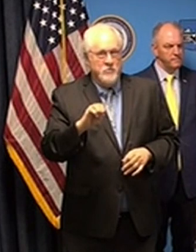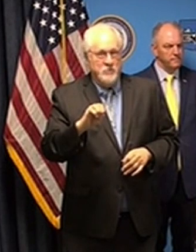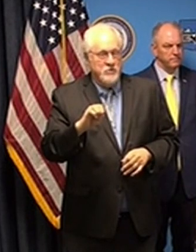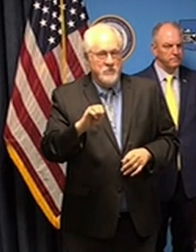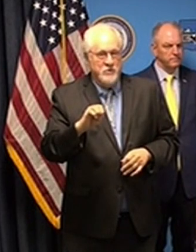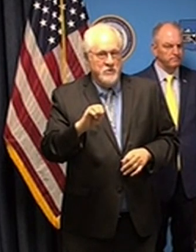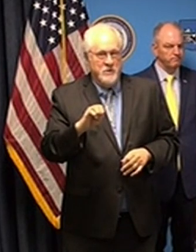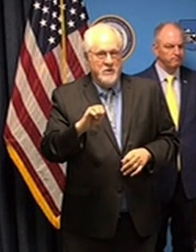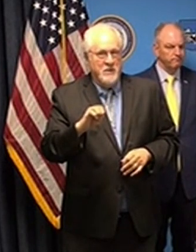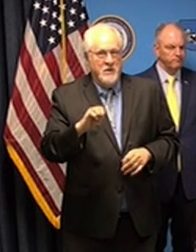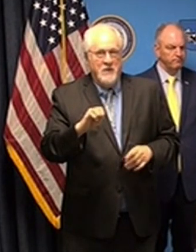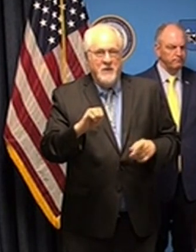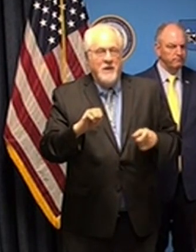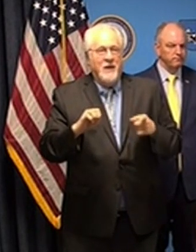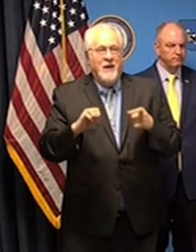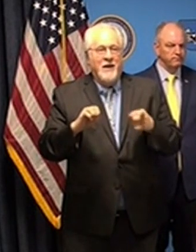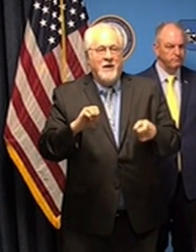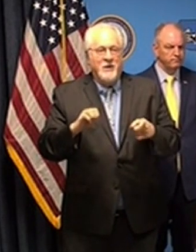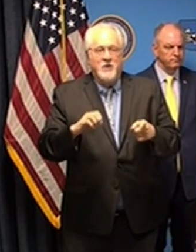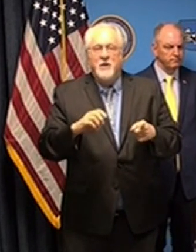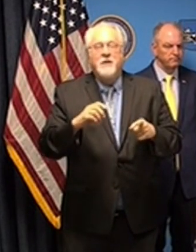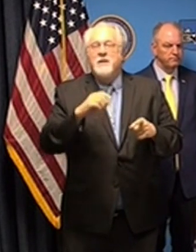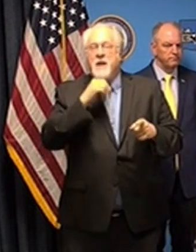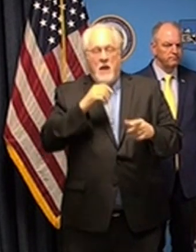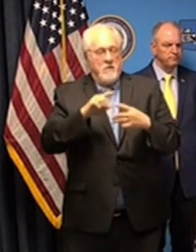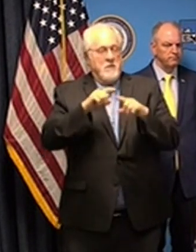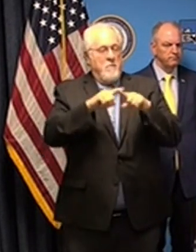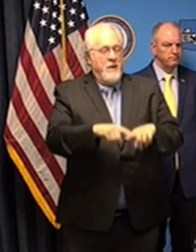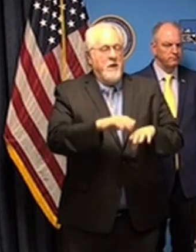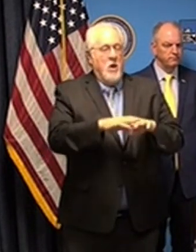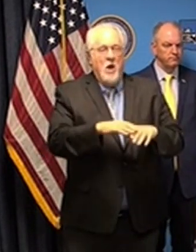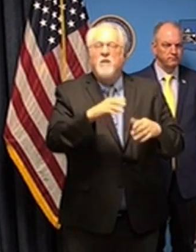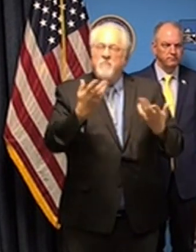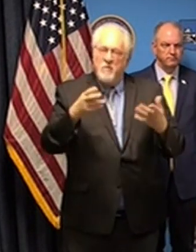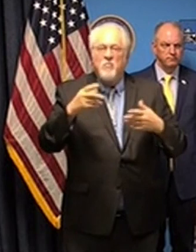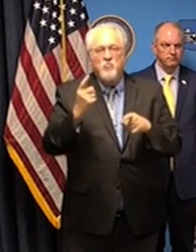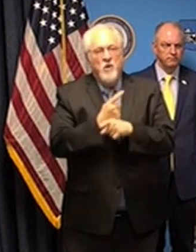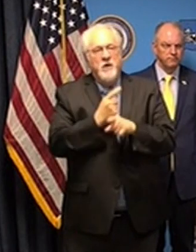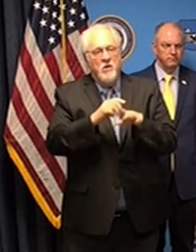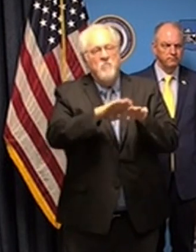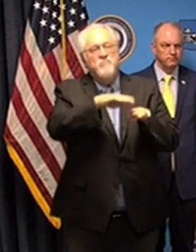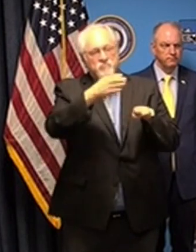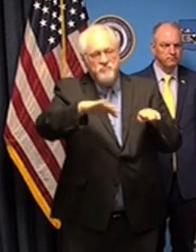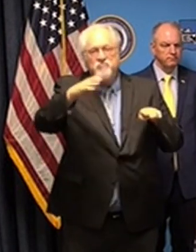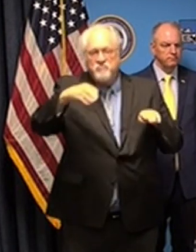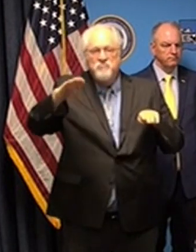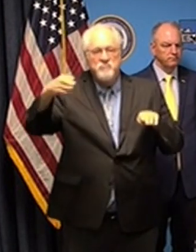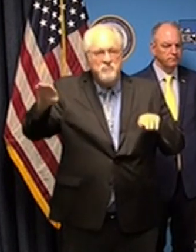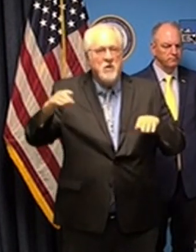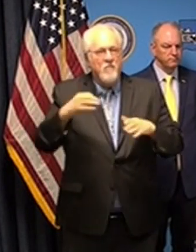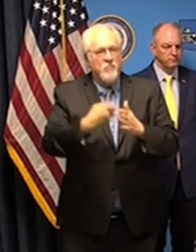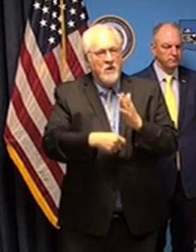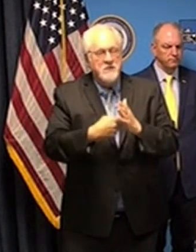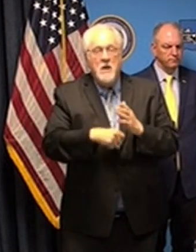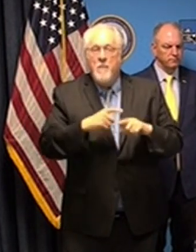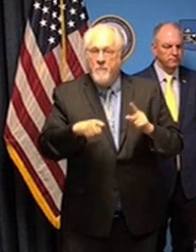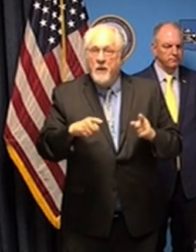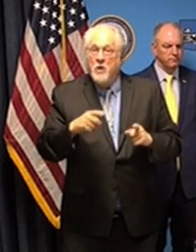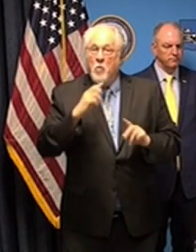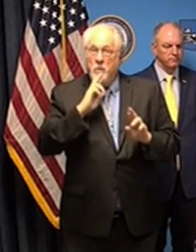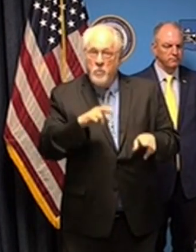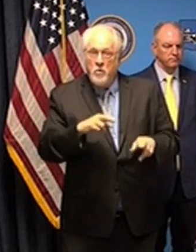to verifiable market fluctuations. So when you report these, we ask that you